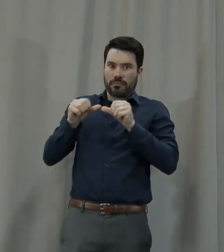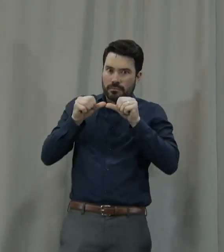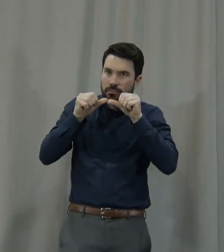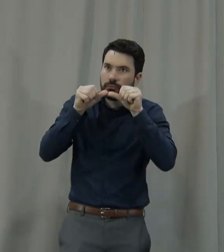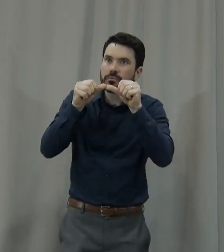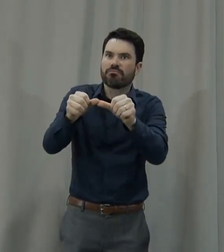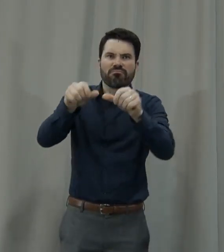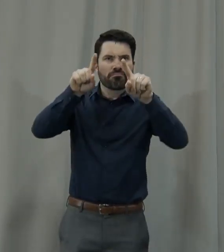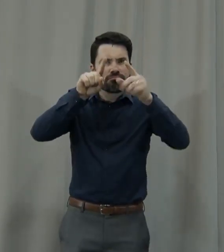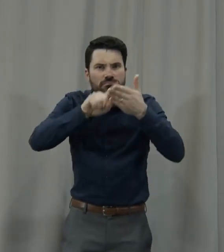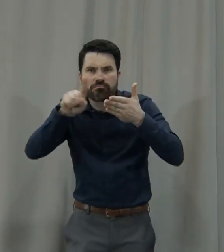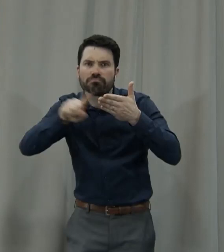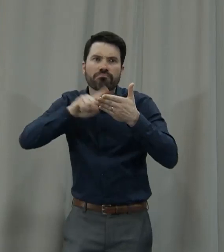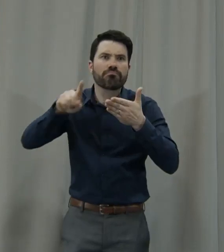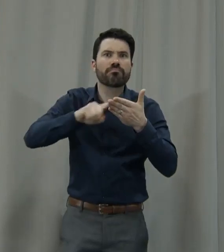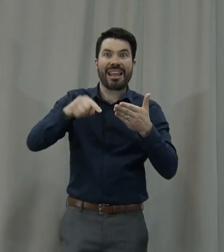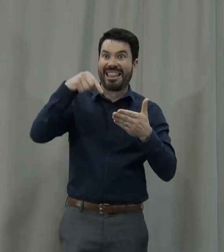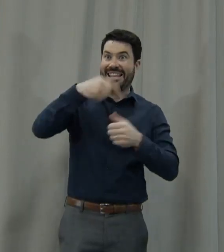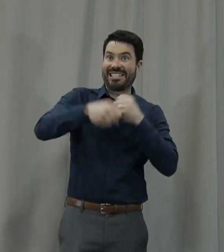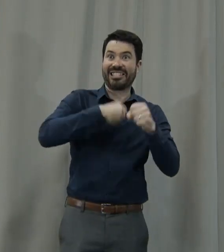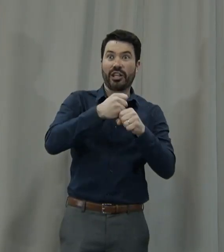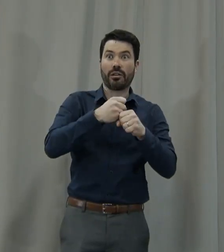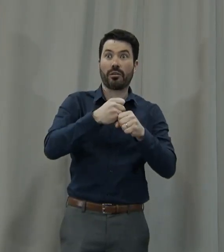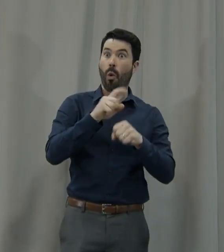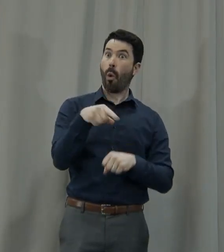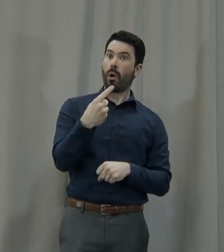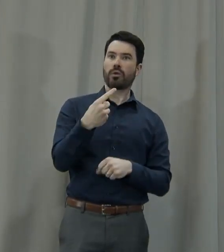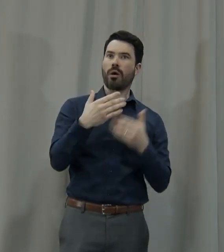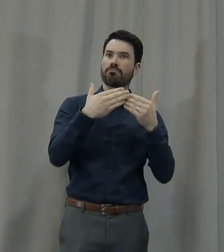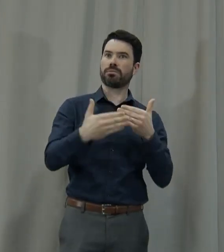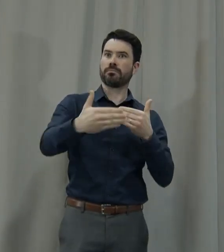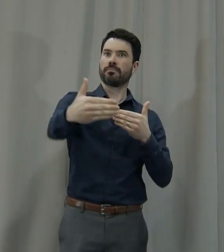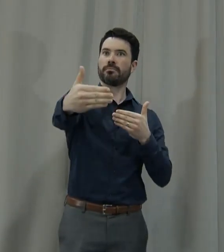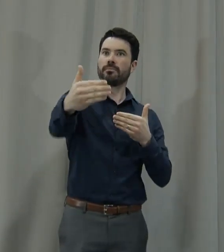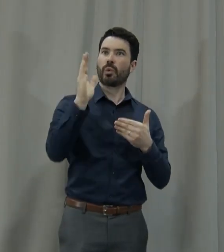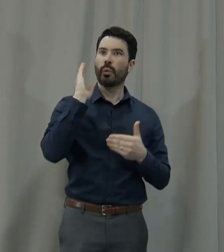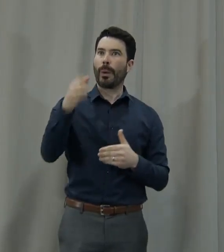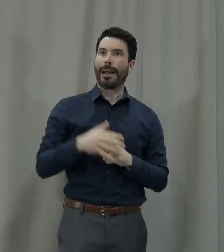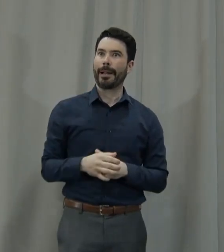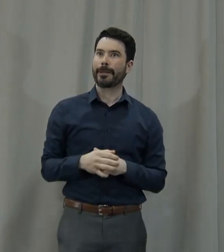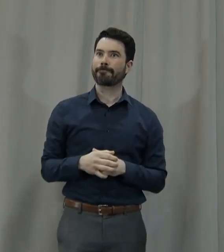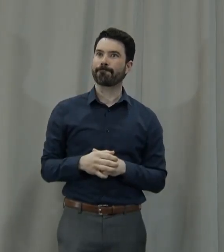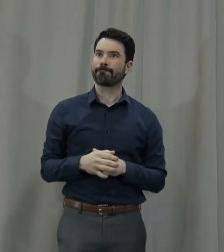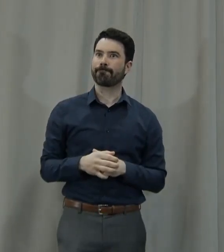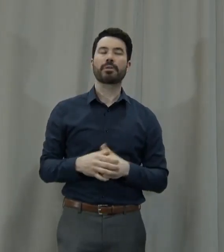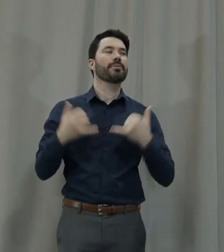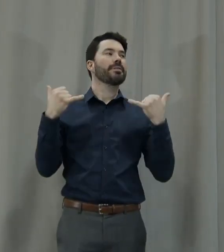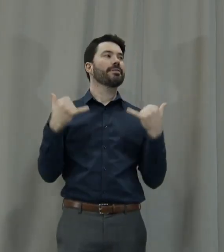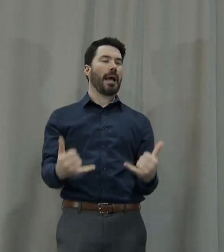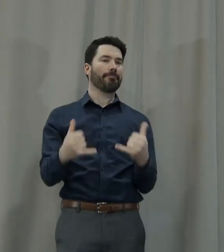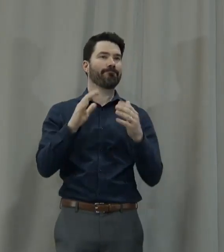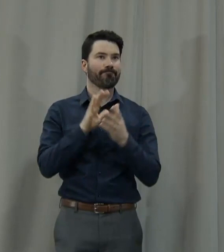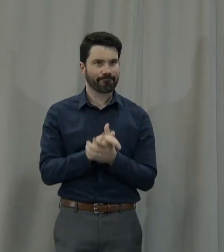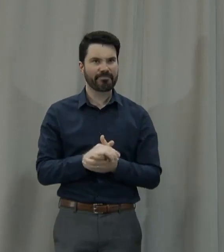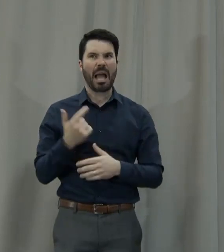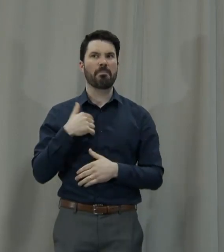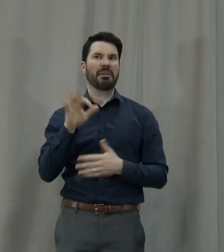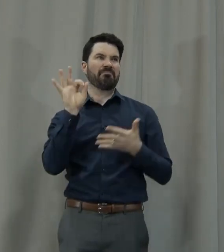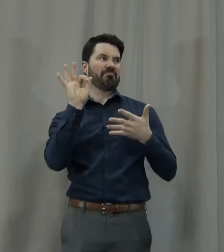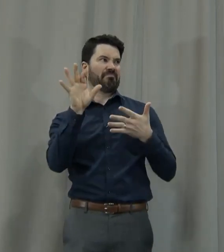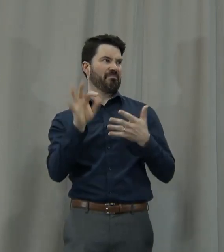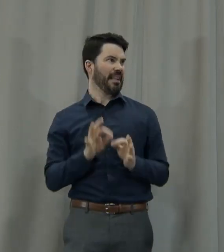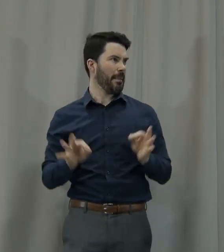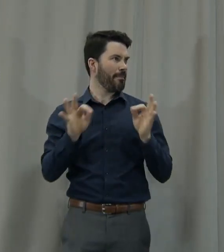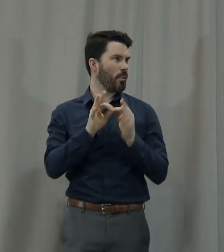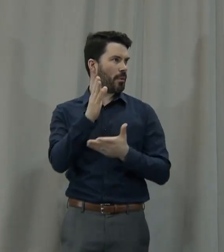this year and for many years to come. With that said, I'm here to go over just a couple key points for the rest of the day. We're going to take a